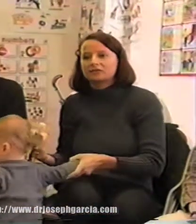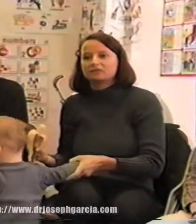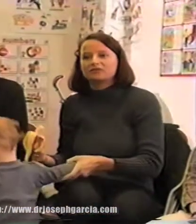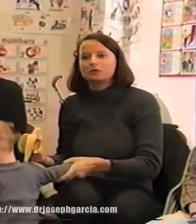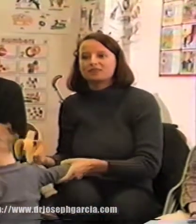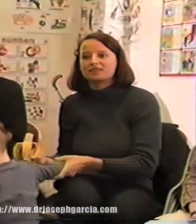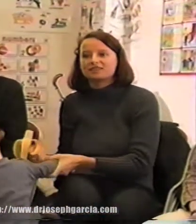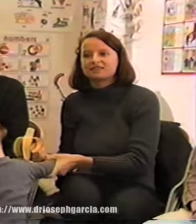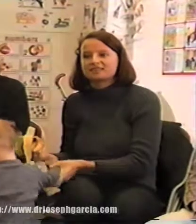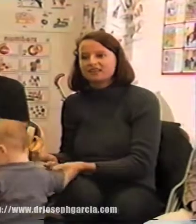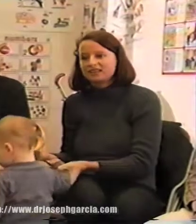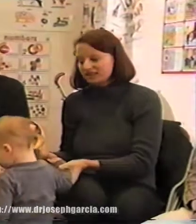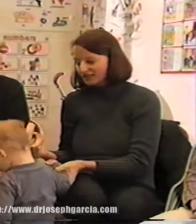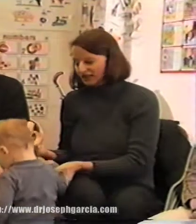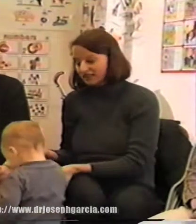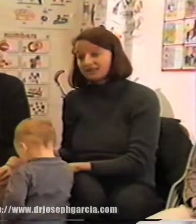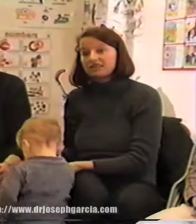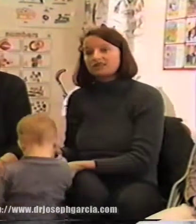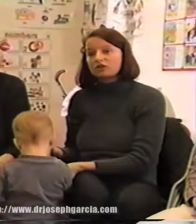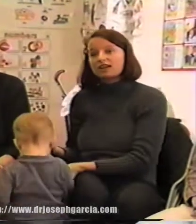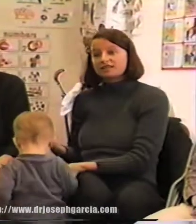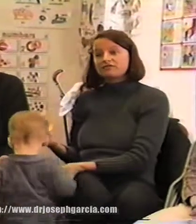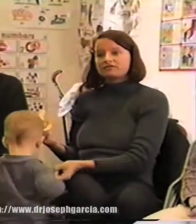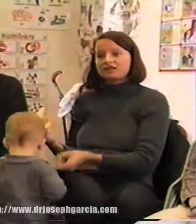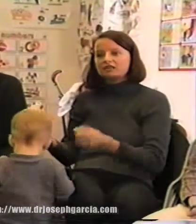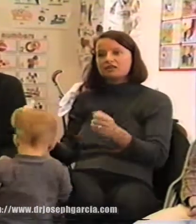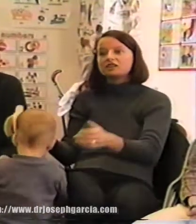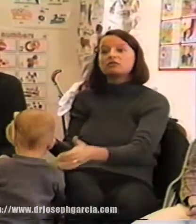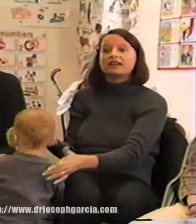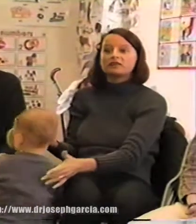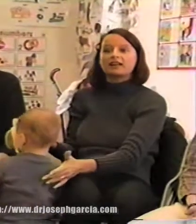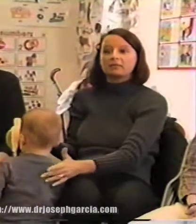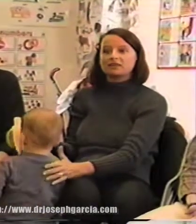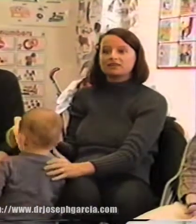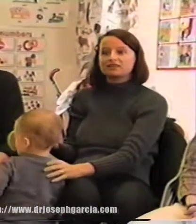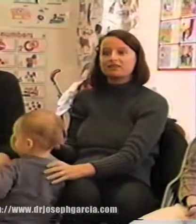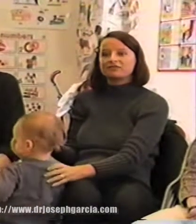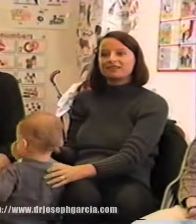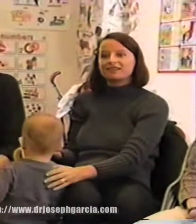be avoided, it's great. I'd really recommend it, definitely.